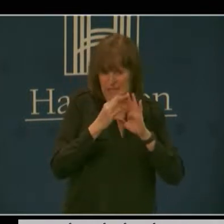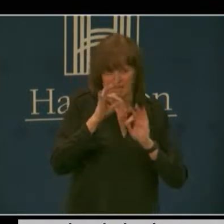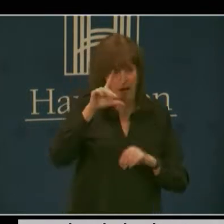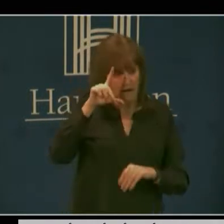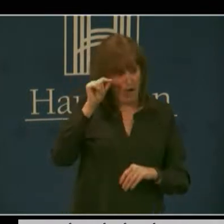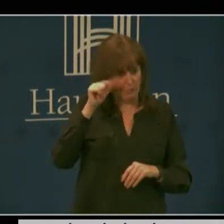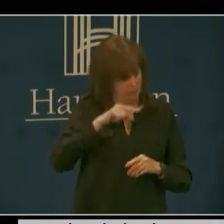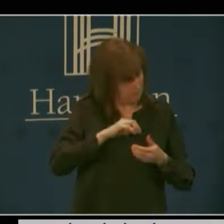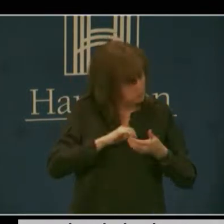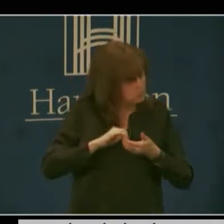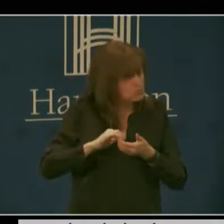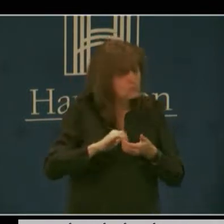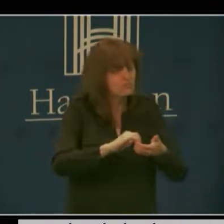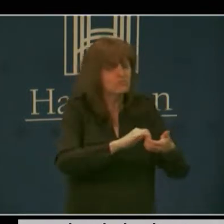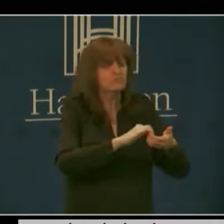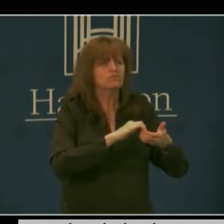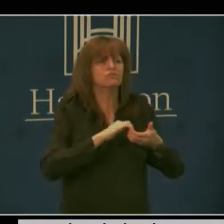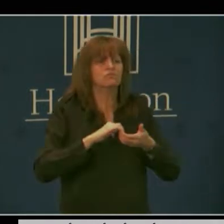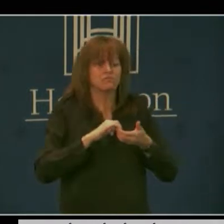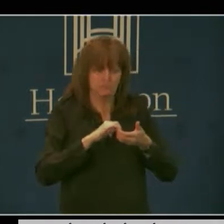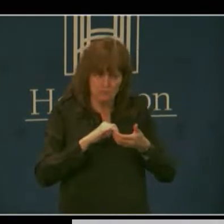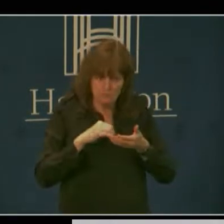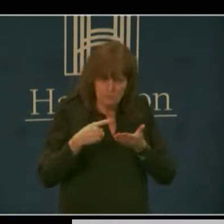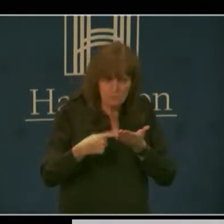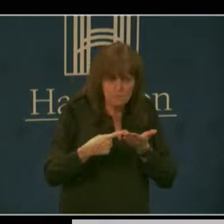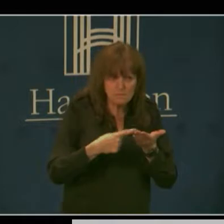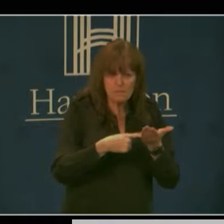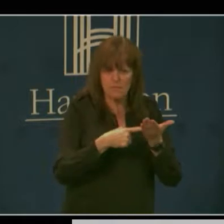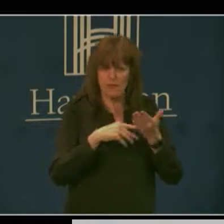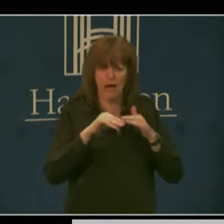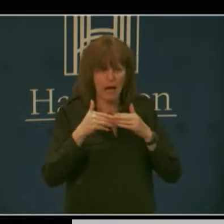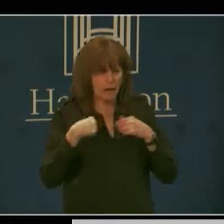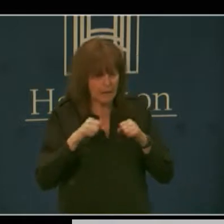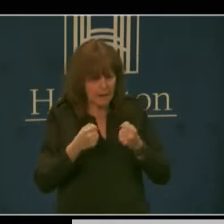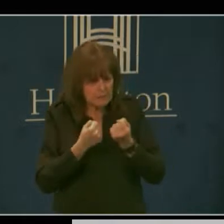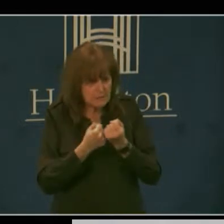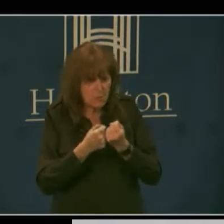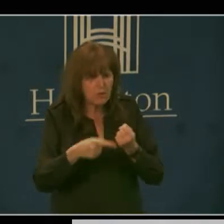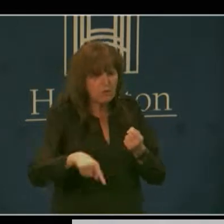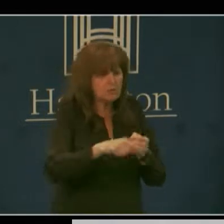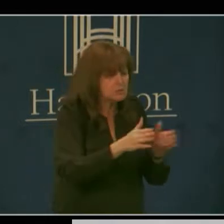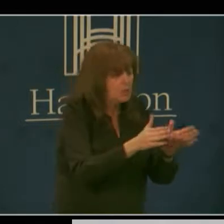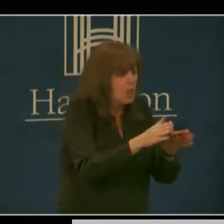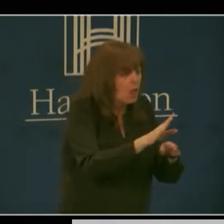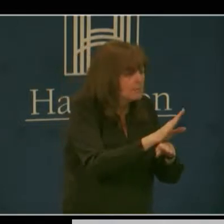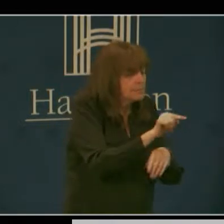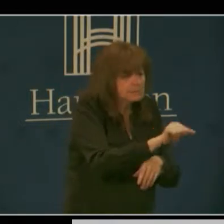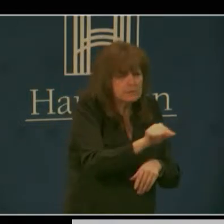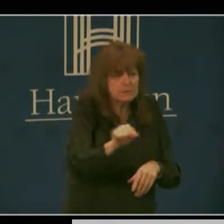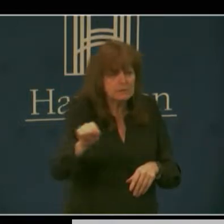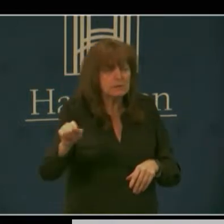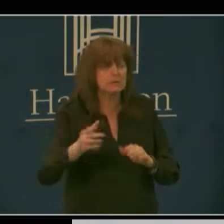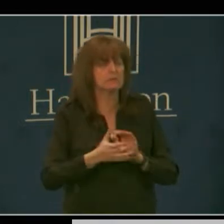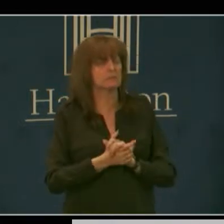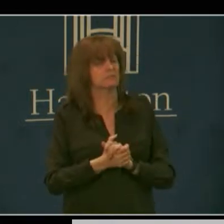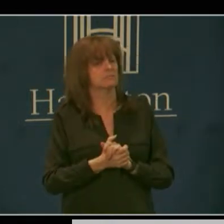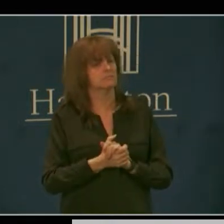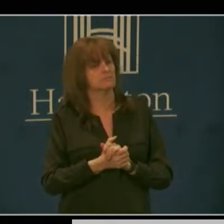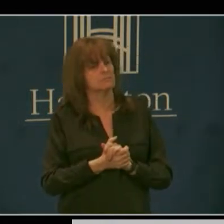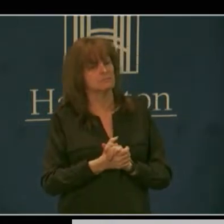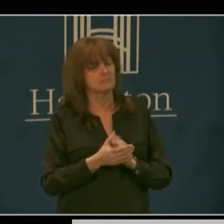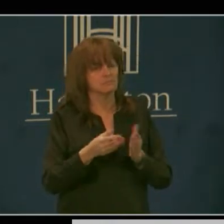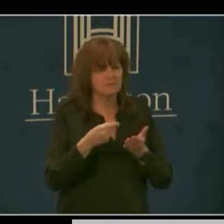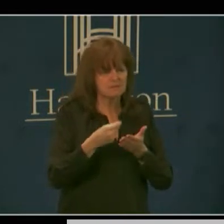support local businesses. I would say at this point that much of the assistance and help is going to be coming from the federal and